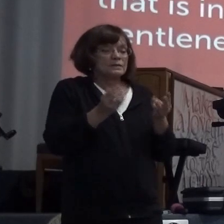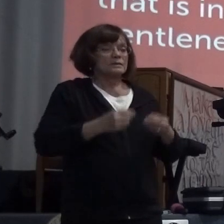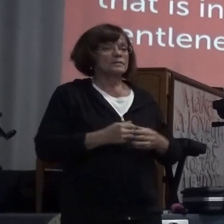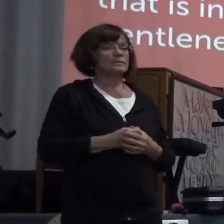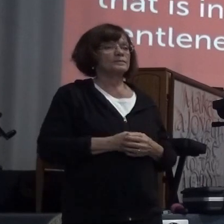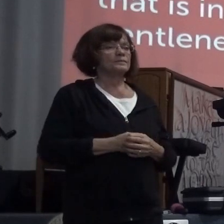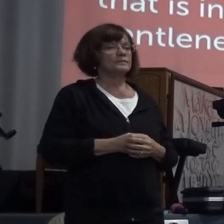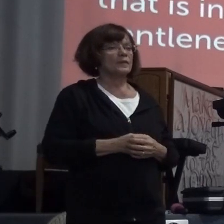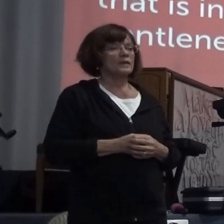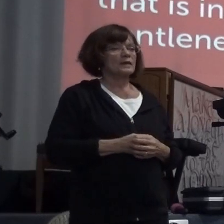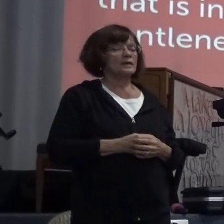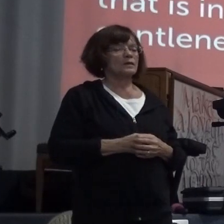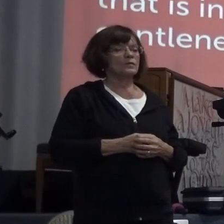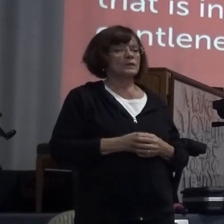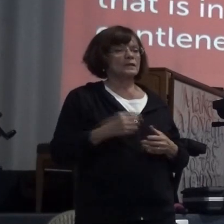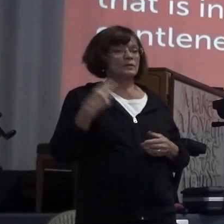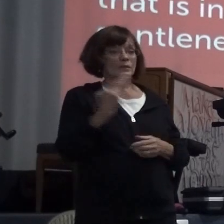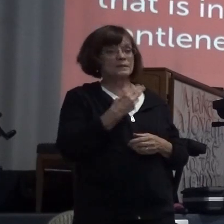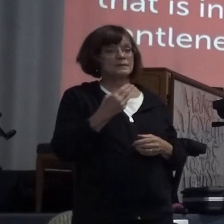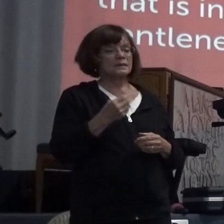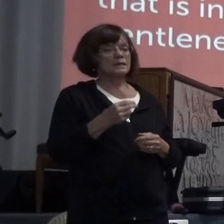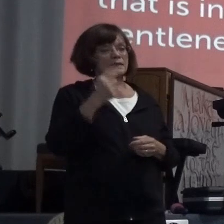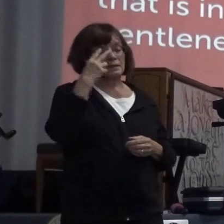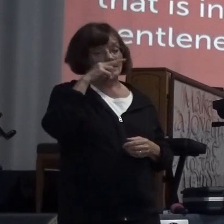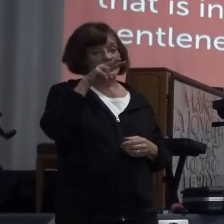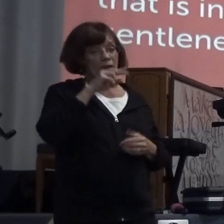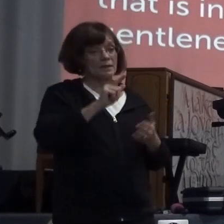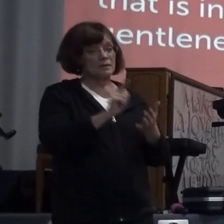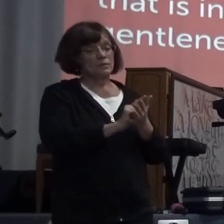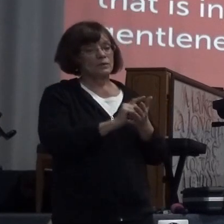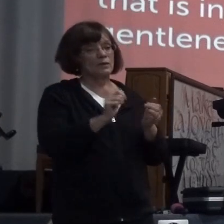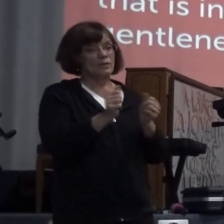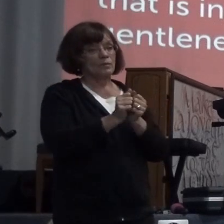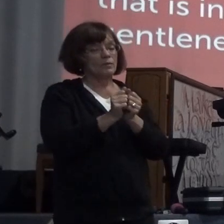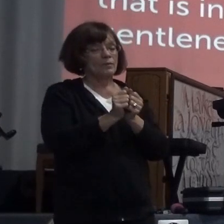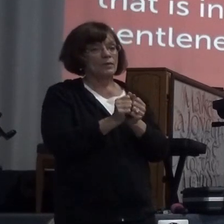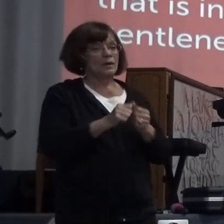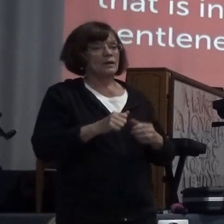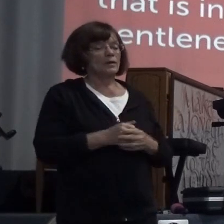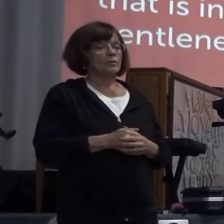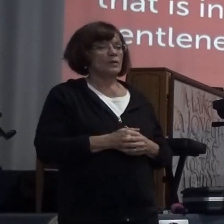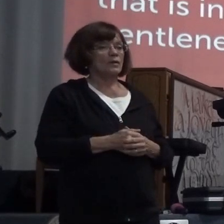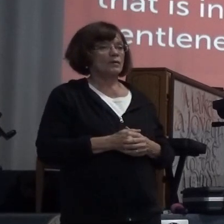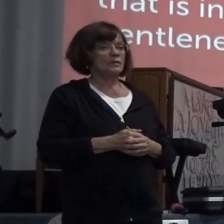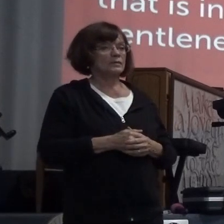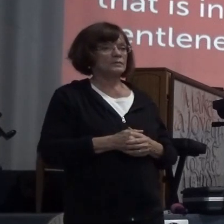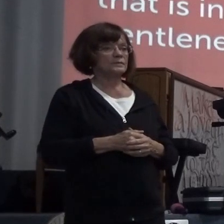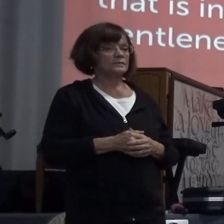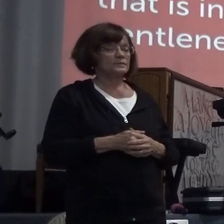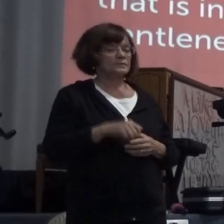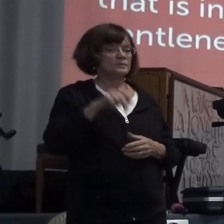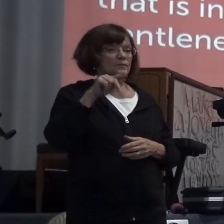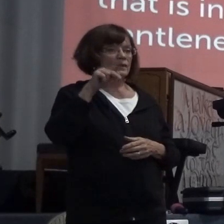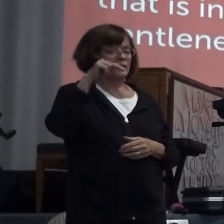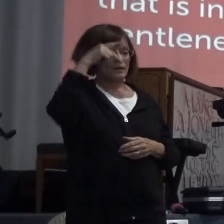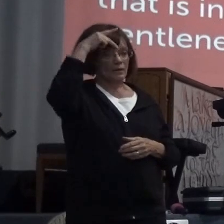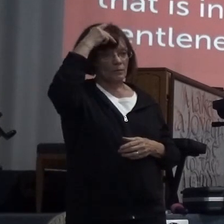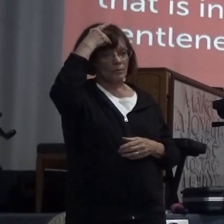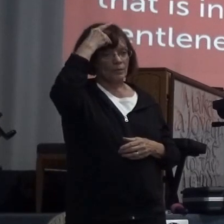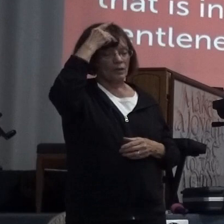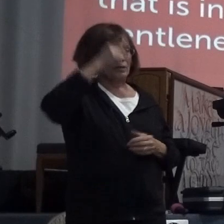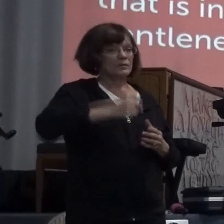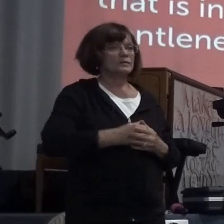that with Paul? God changed Paul. Here he was, he was beating and killing Christians. He was actually one that